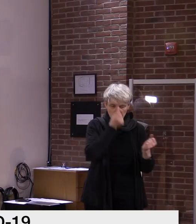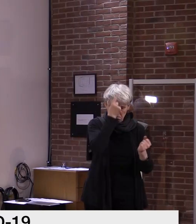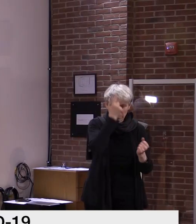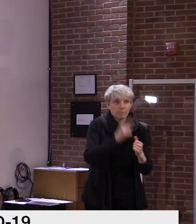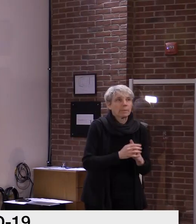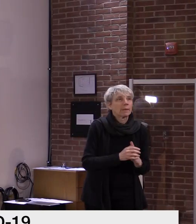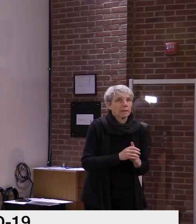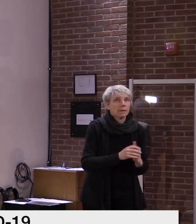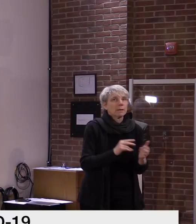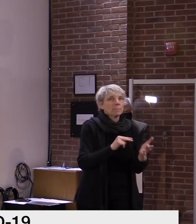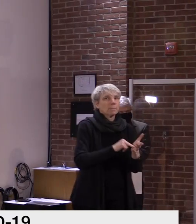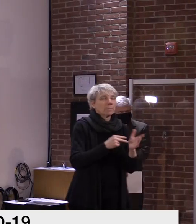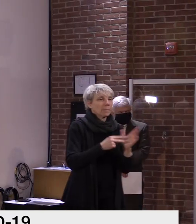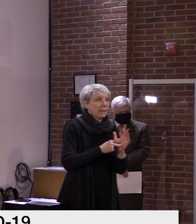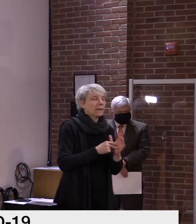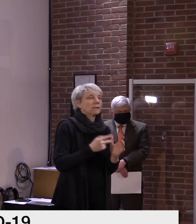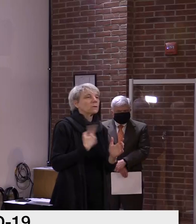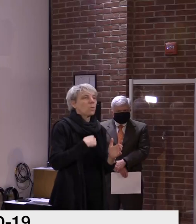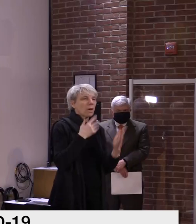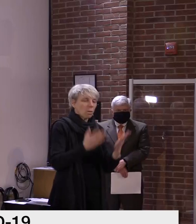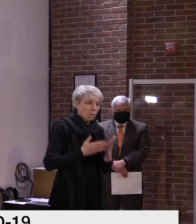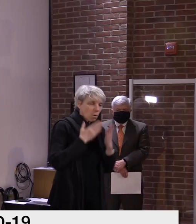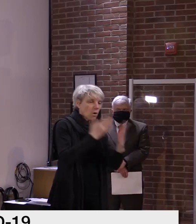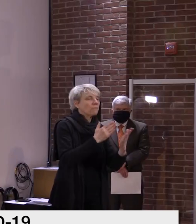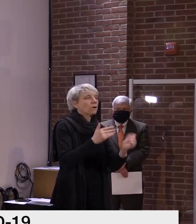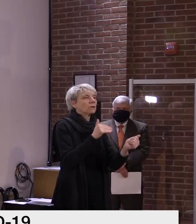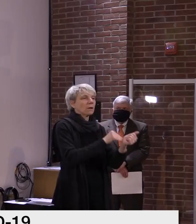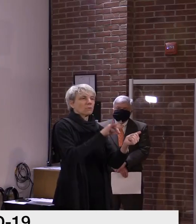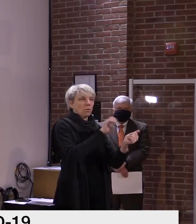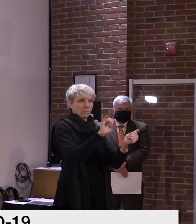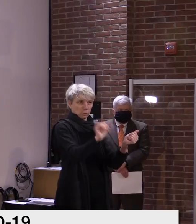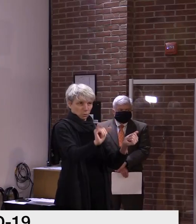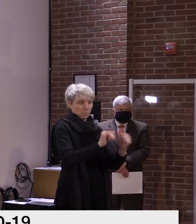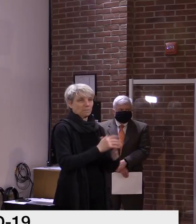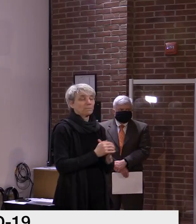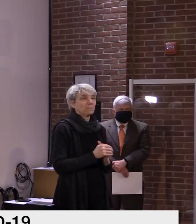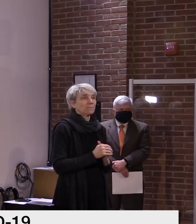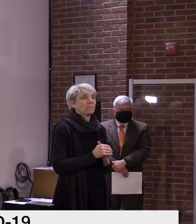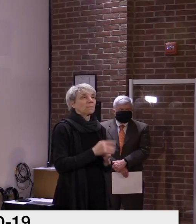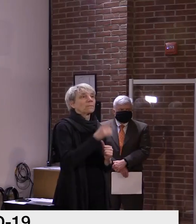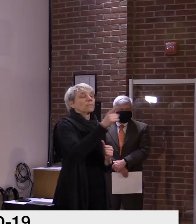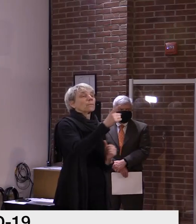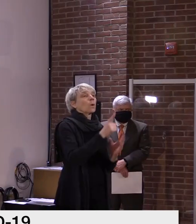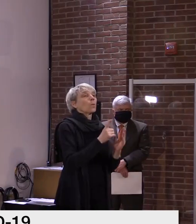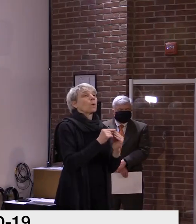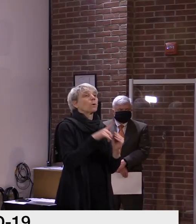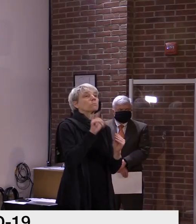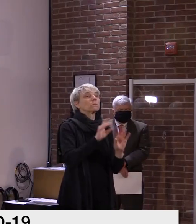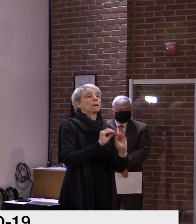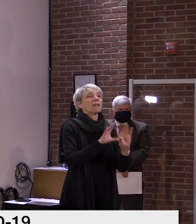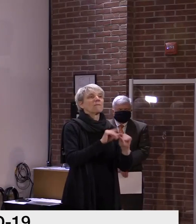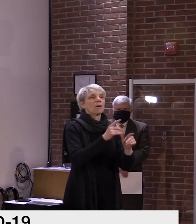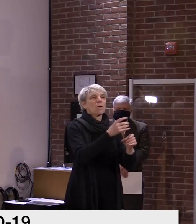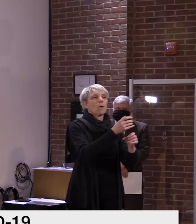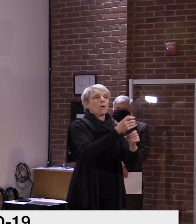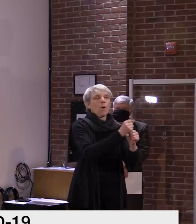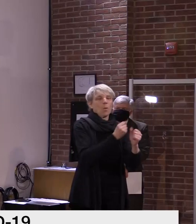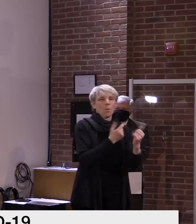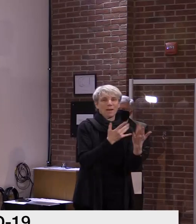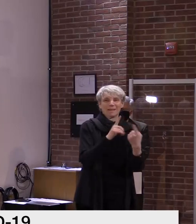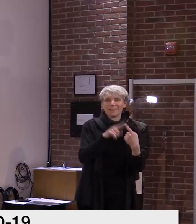we're going to make sure that that is yet another option for everybody. asked a clarifying question, but I'll give it to the